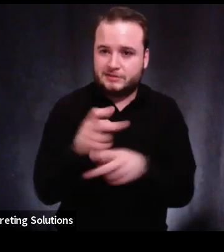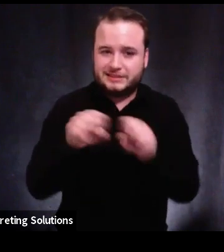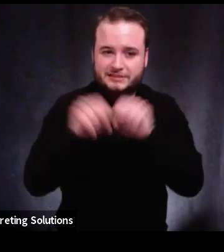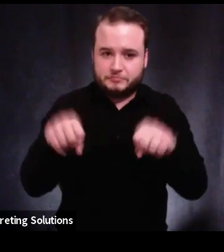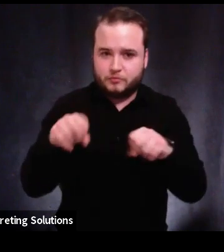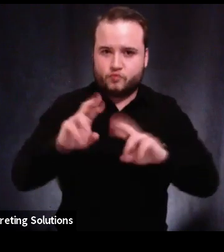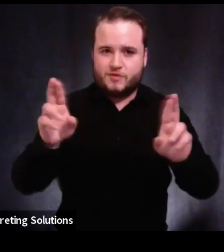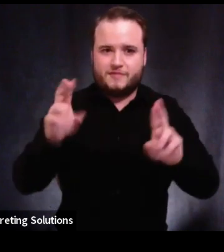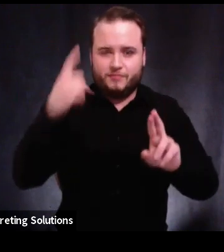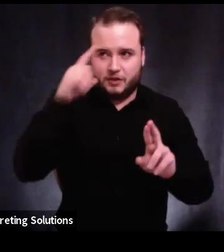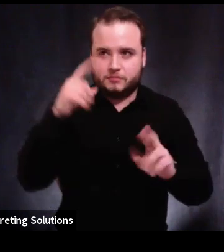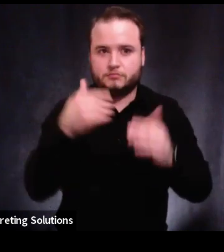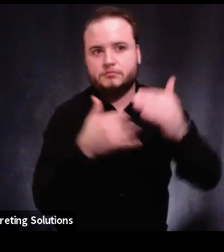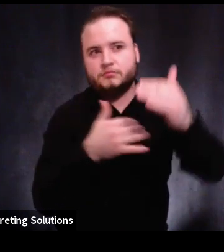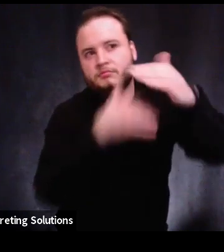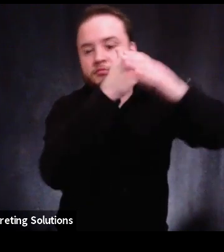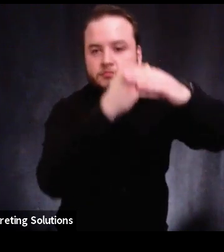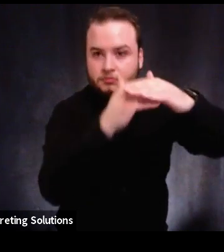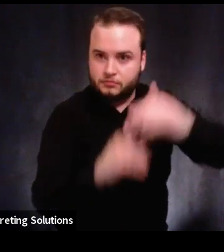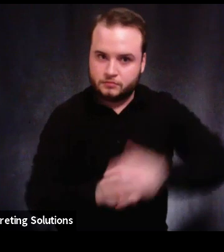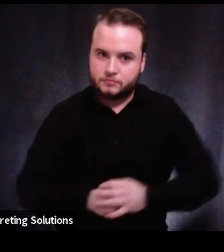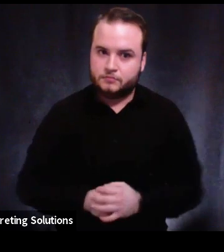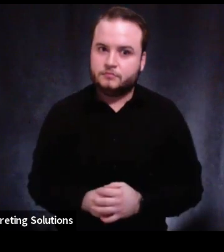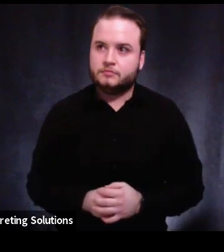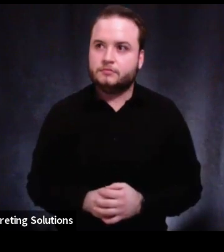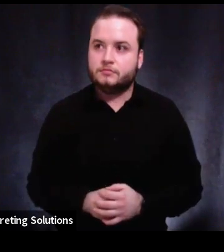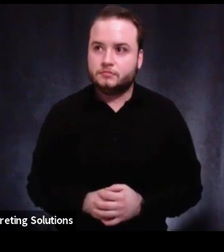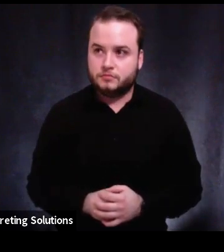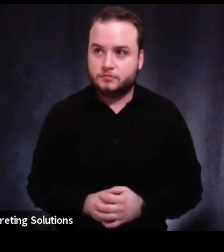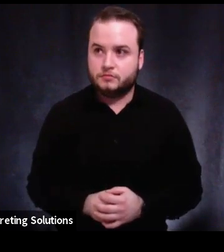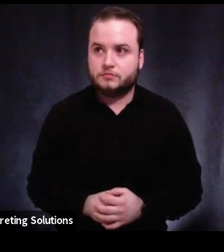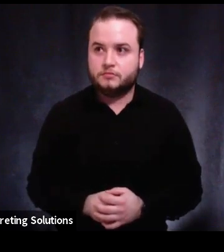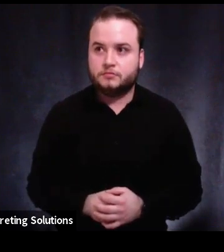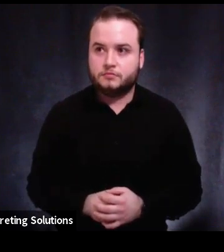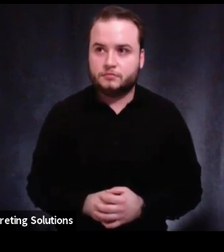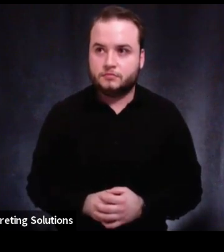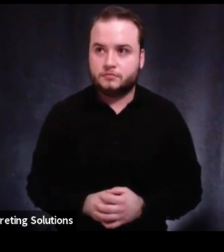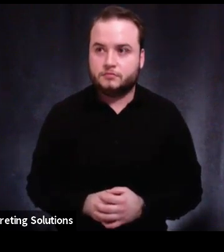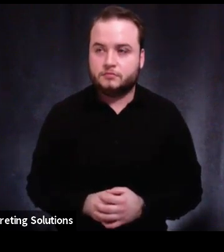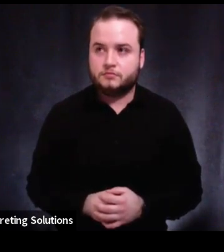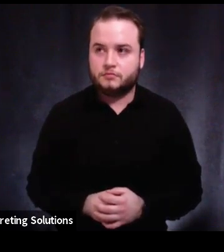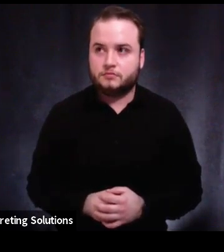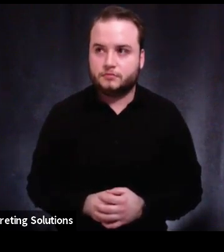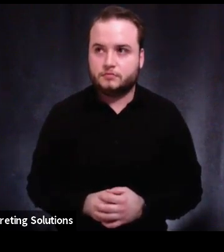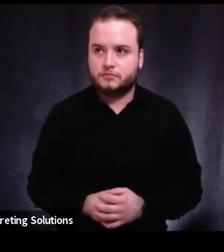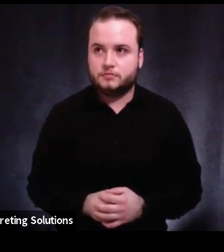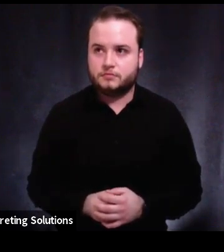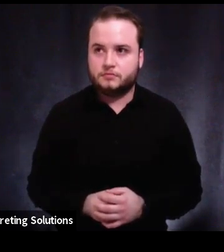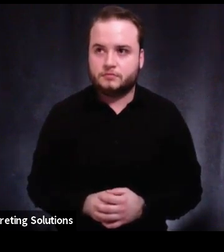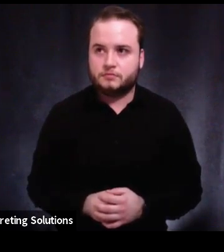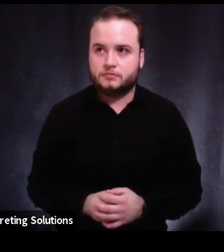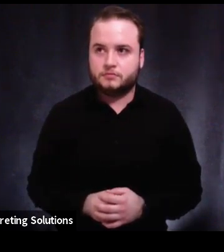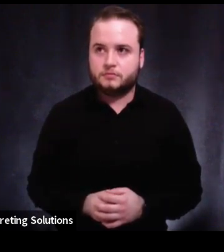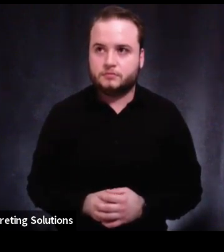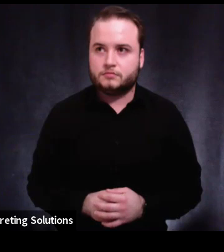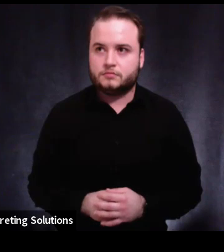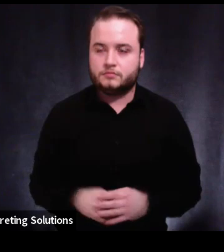to preparation for more intensive care capacity.